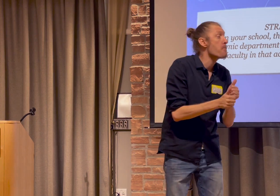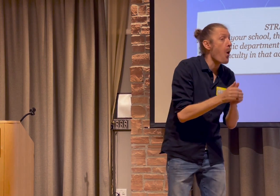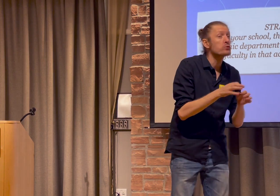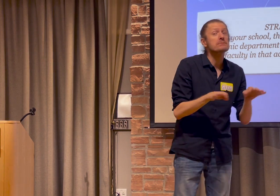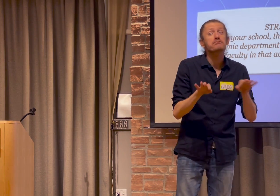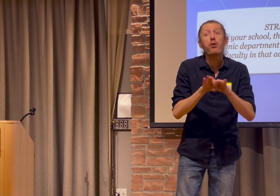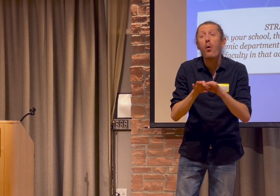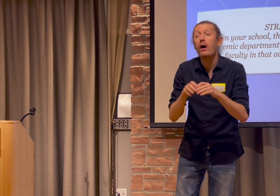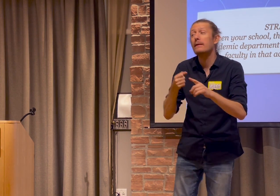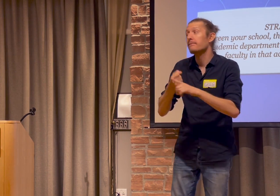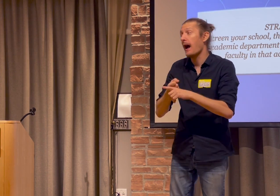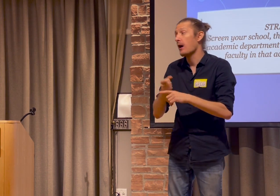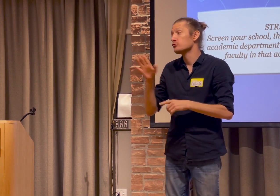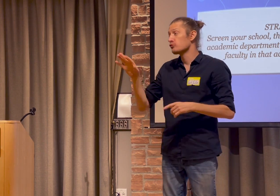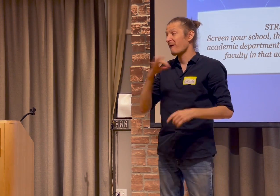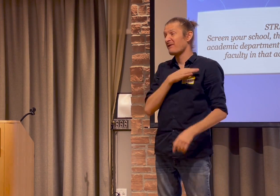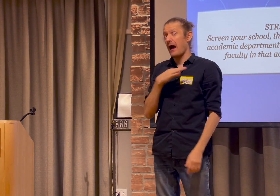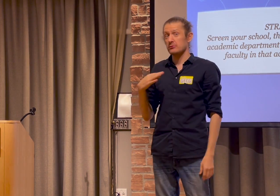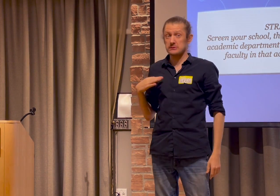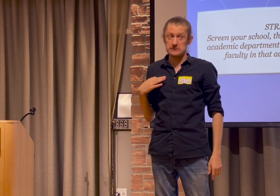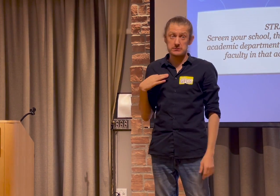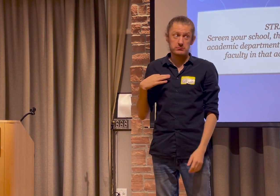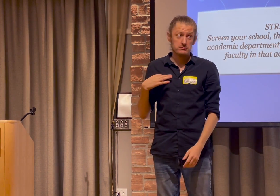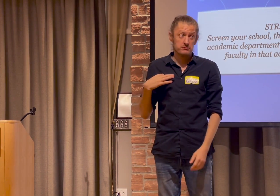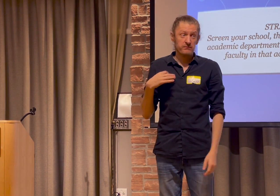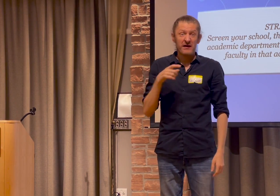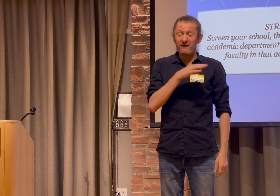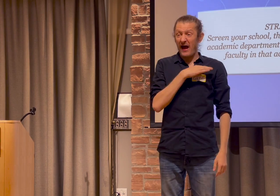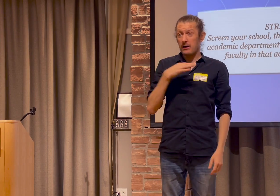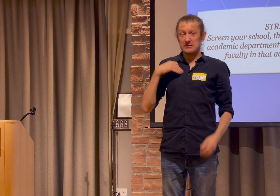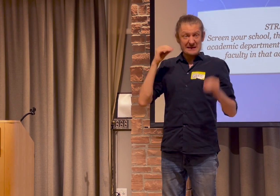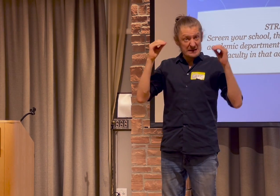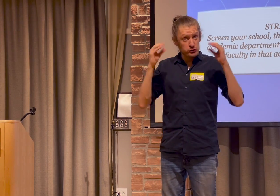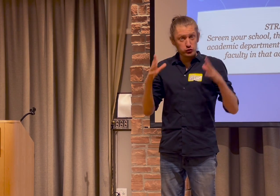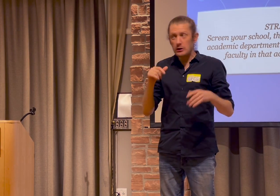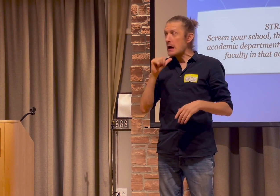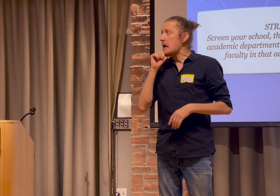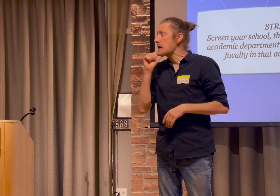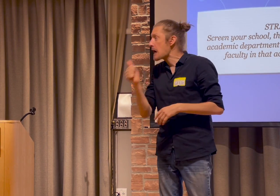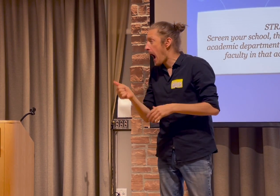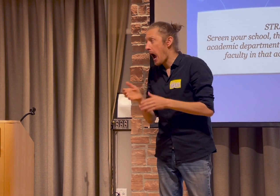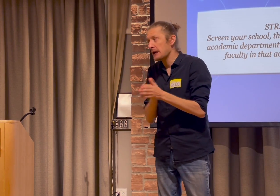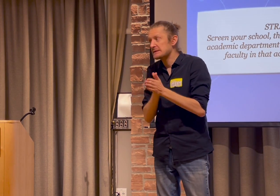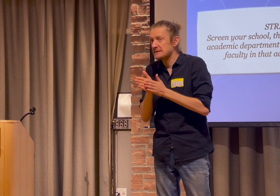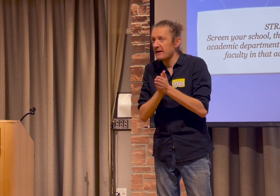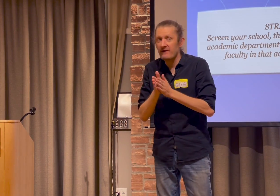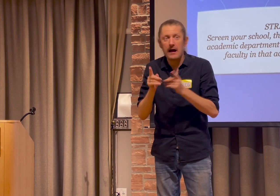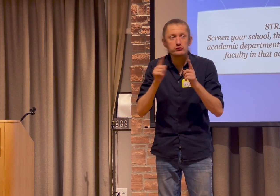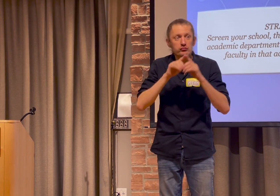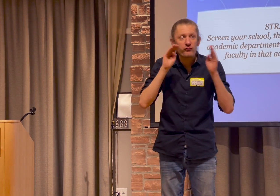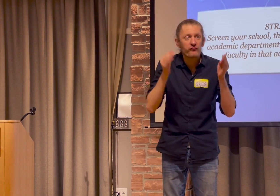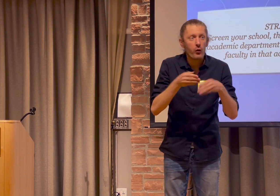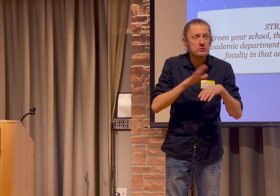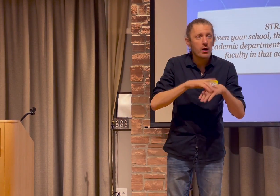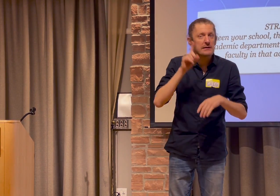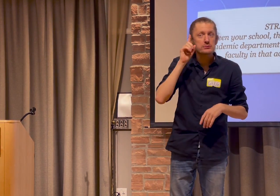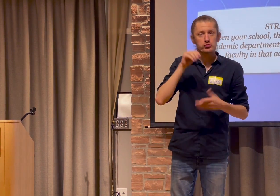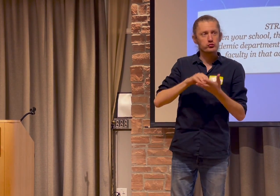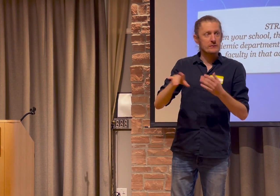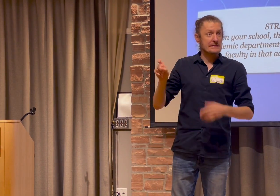teach a couple classes, but I'm here to research. And faculty has an incredibly important impact. If